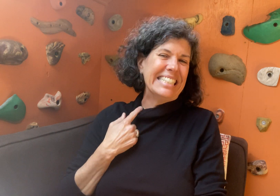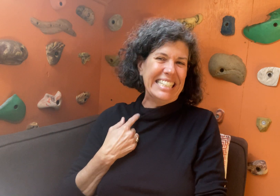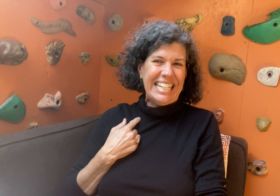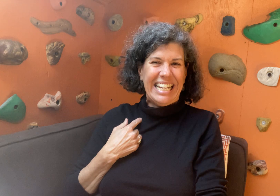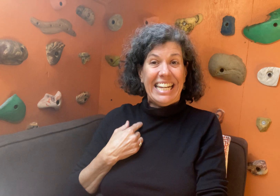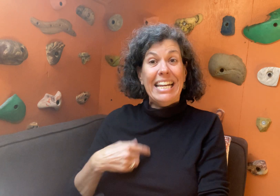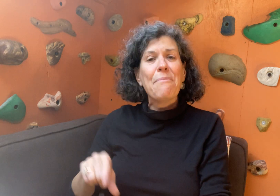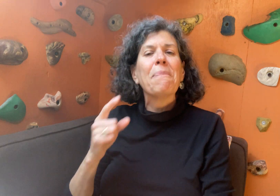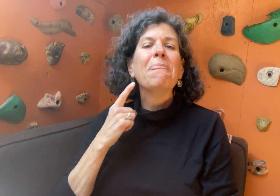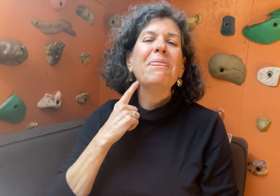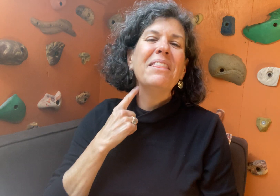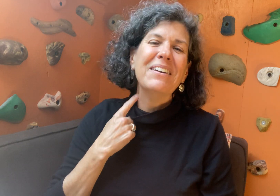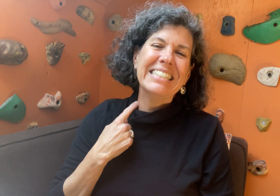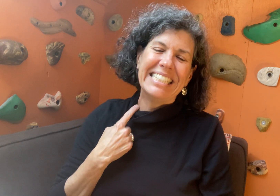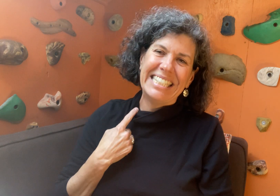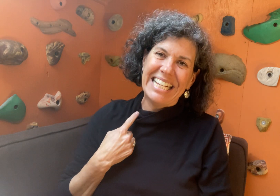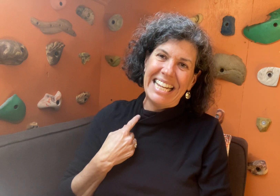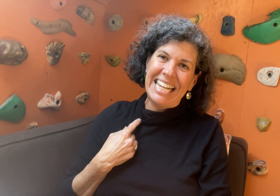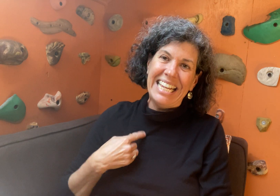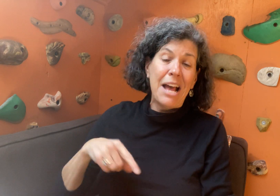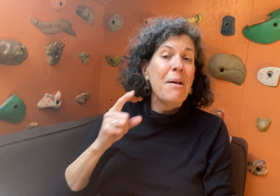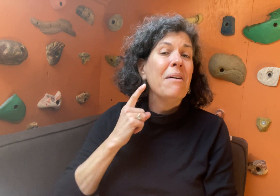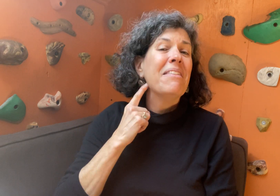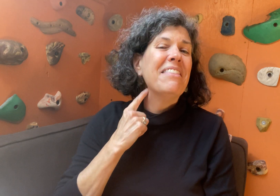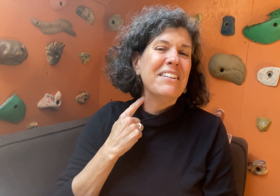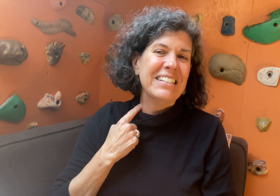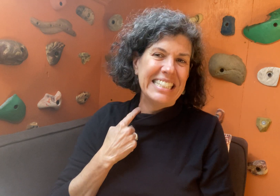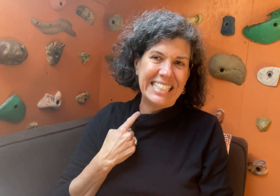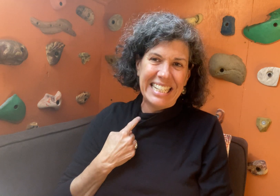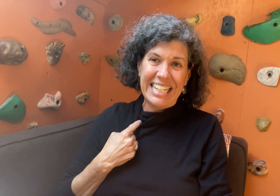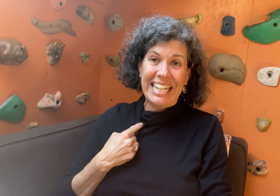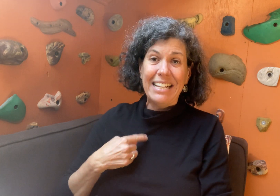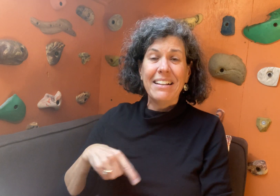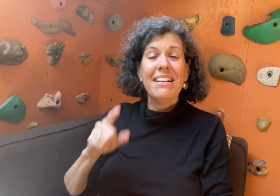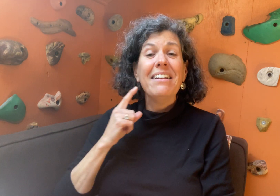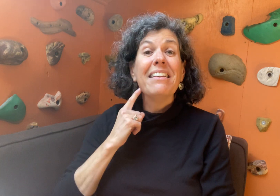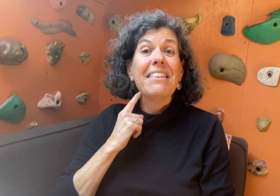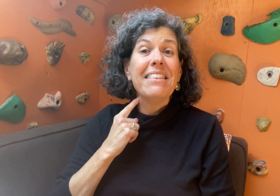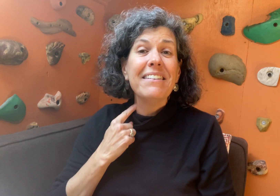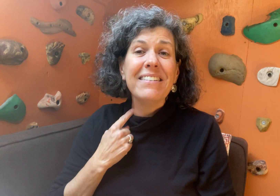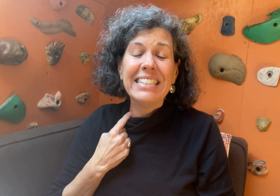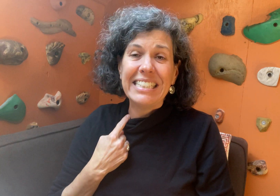thirsty, thirsty, thirsty. Thirsty,